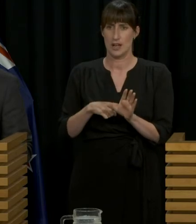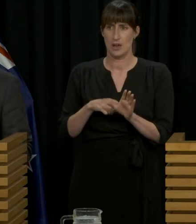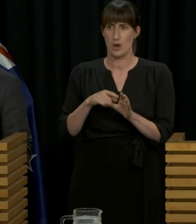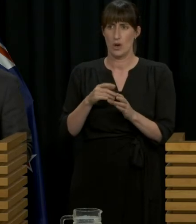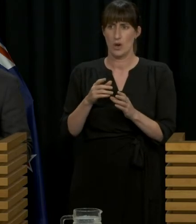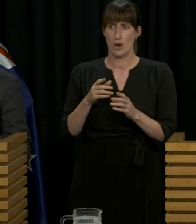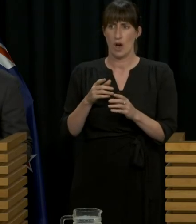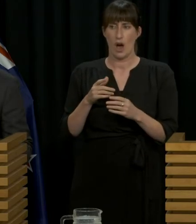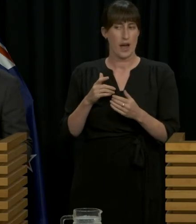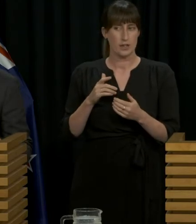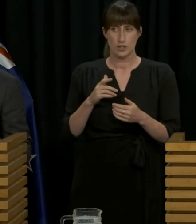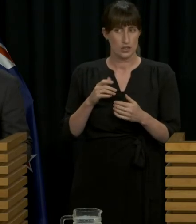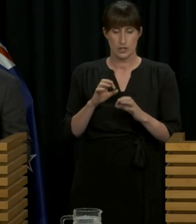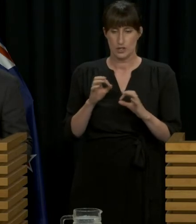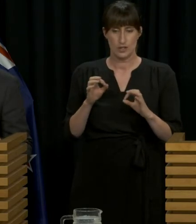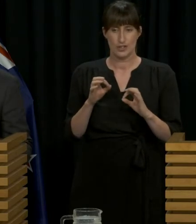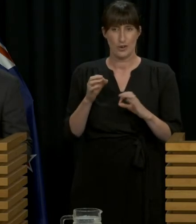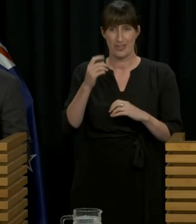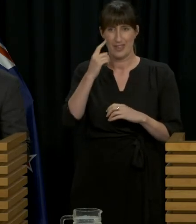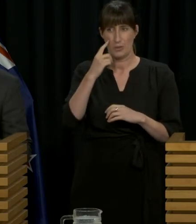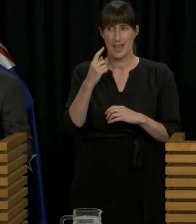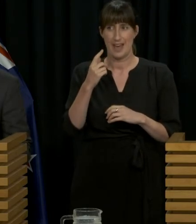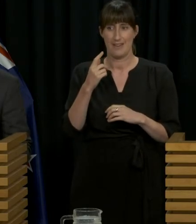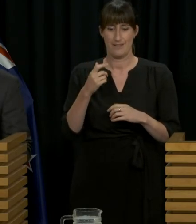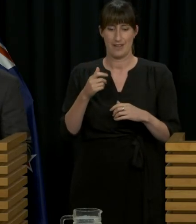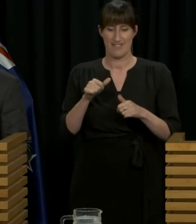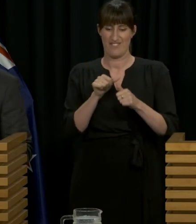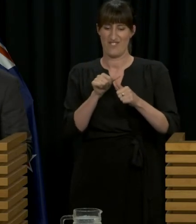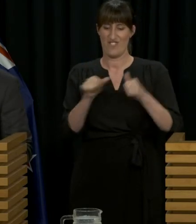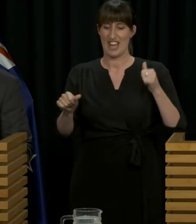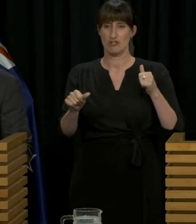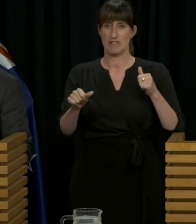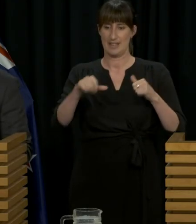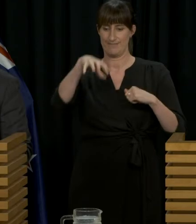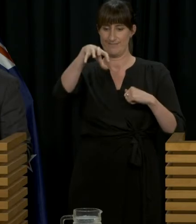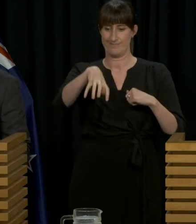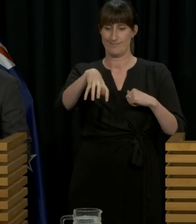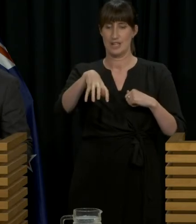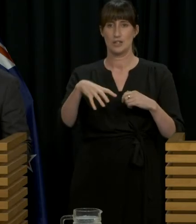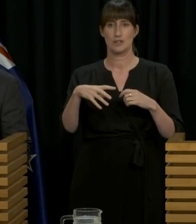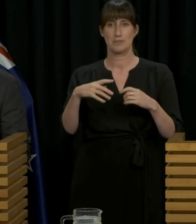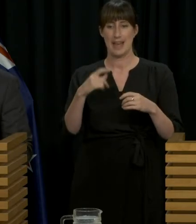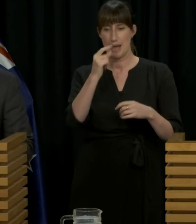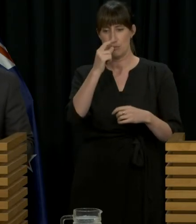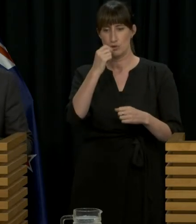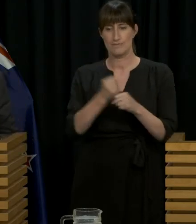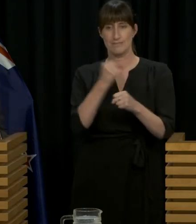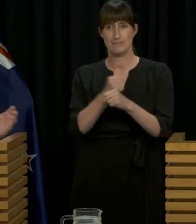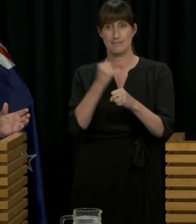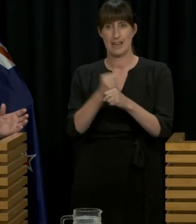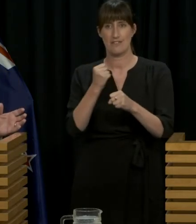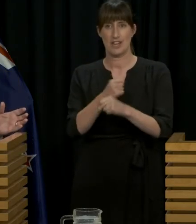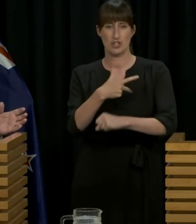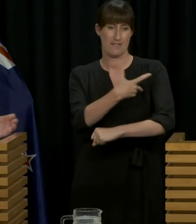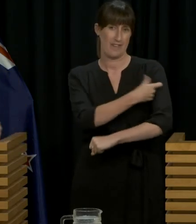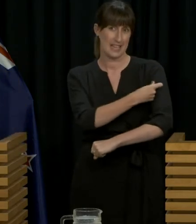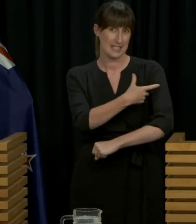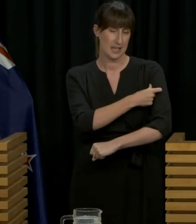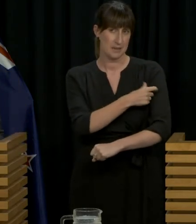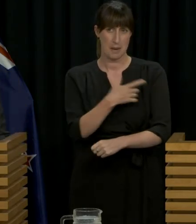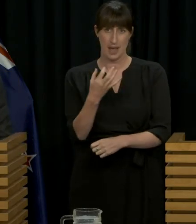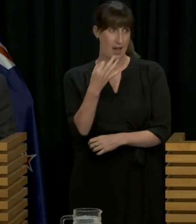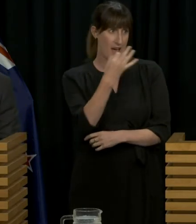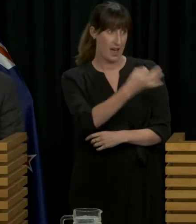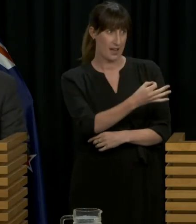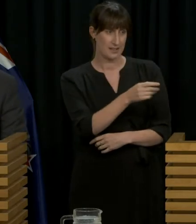with. I don't think we have a huge number of plants, for example, that could be repurposed for vaccine manufacture, but I might ask the Director General whether he